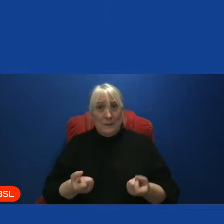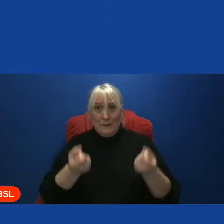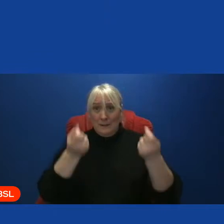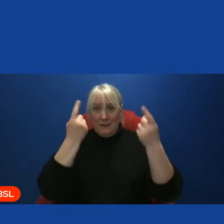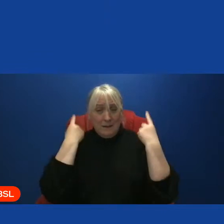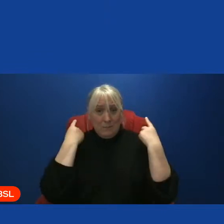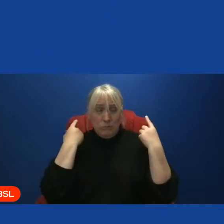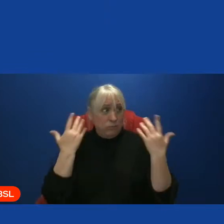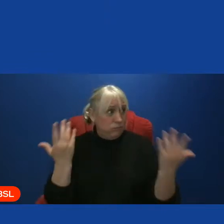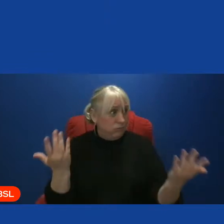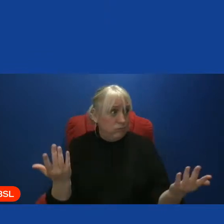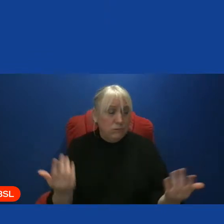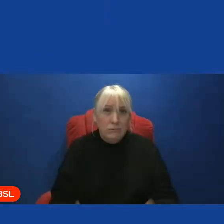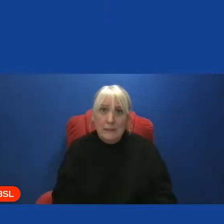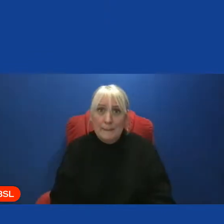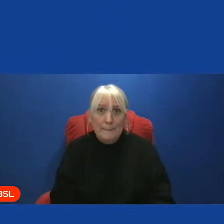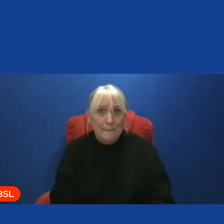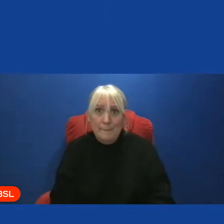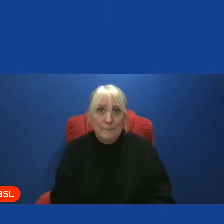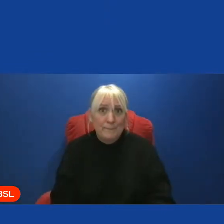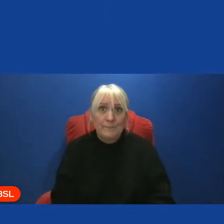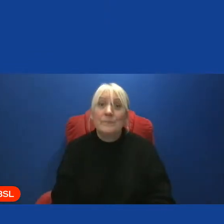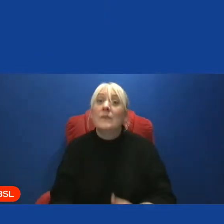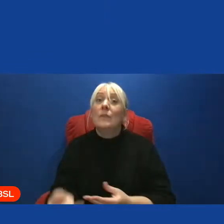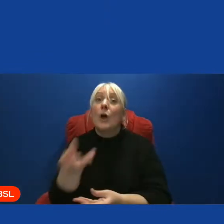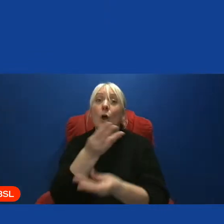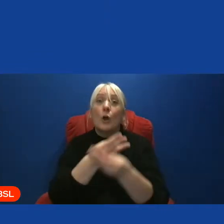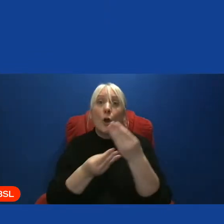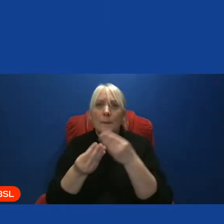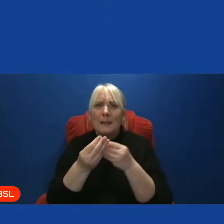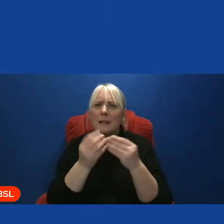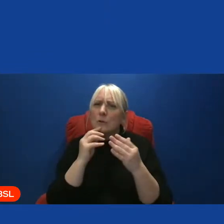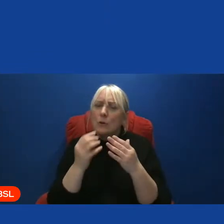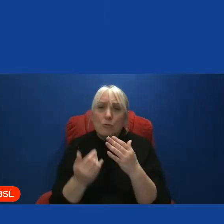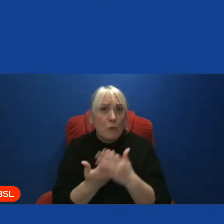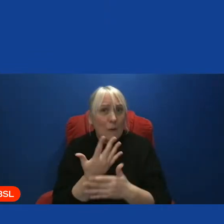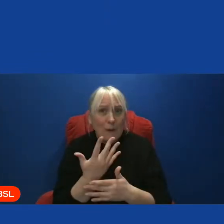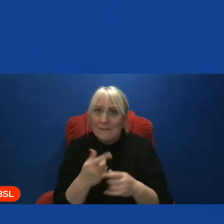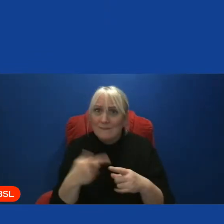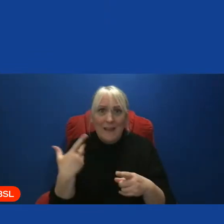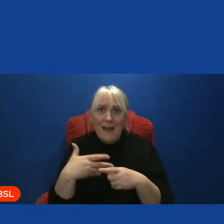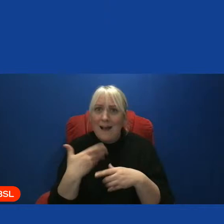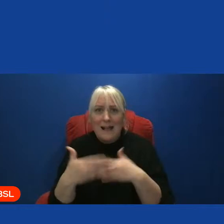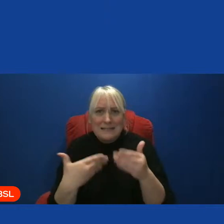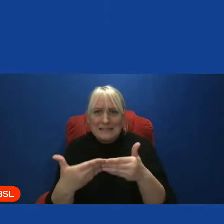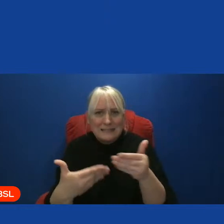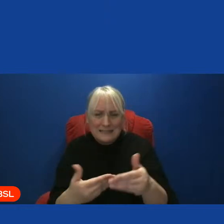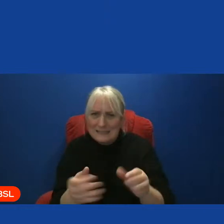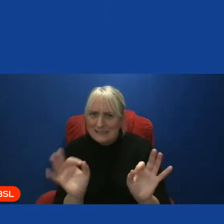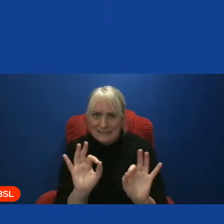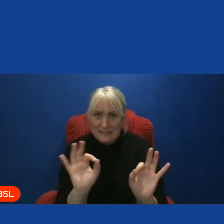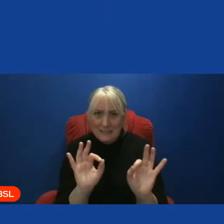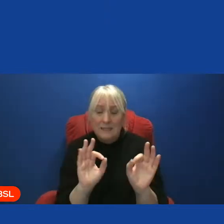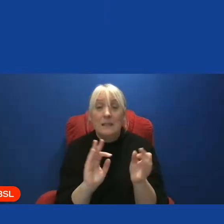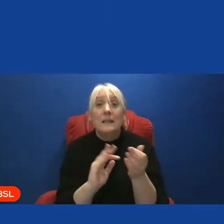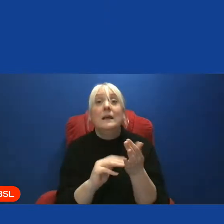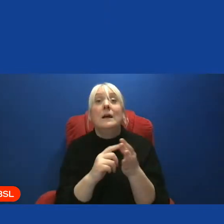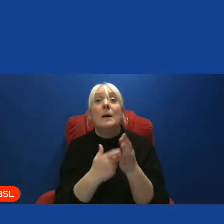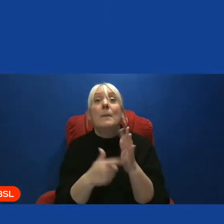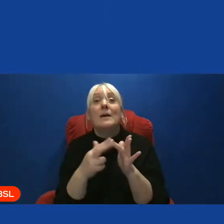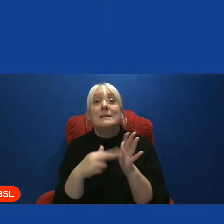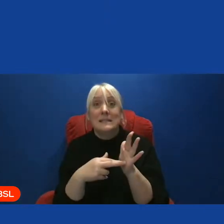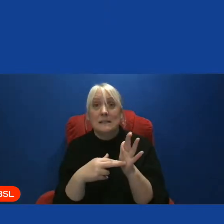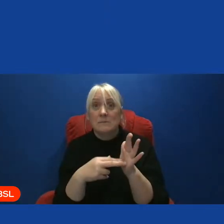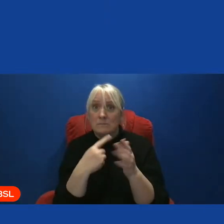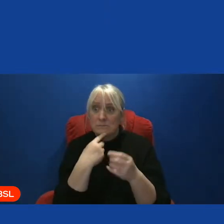it. All right, the economy is not growing fast enough. And Martin will tell you that we've done various reports